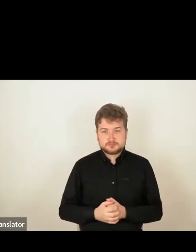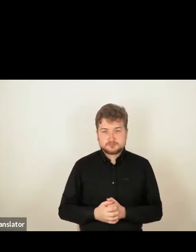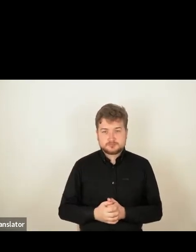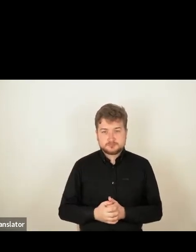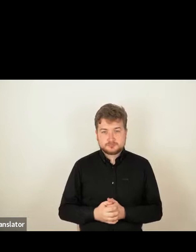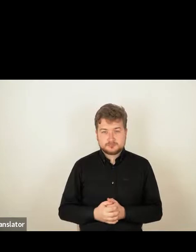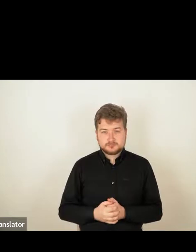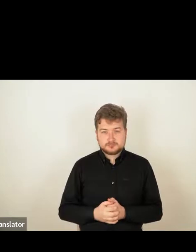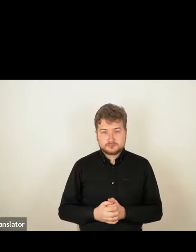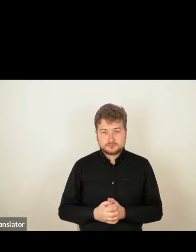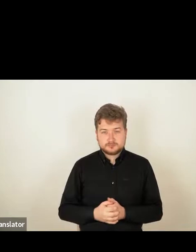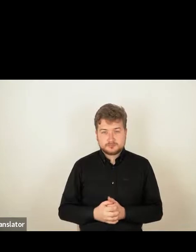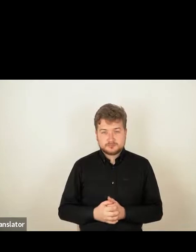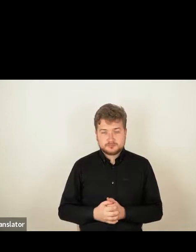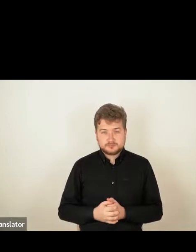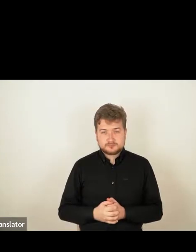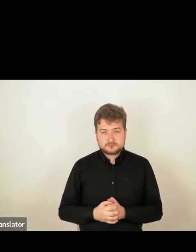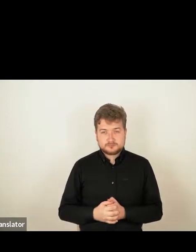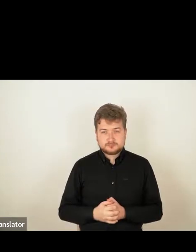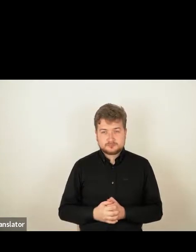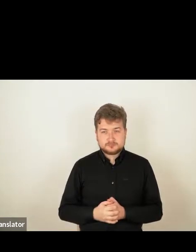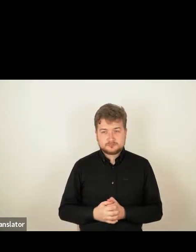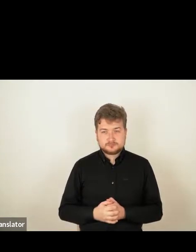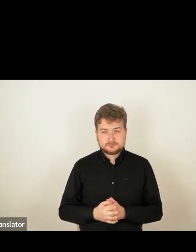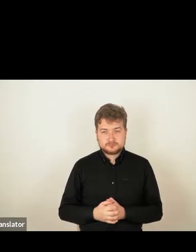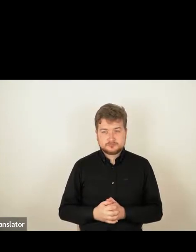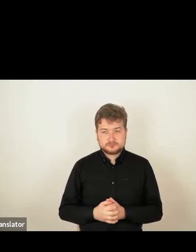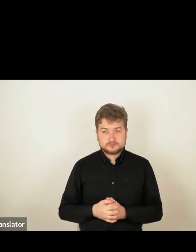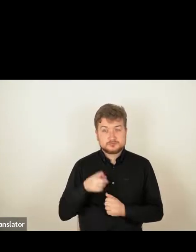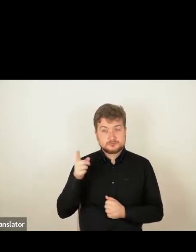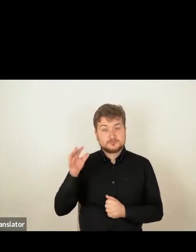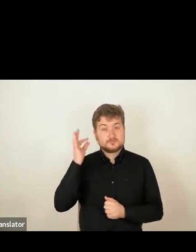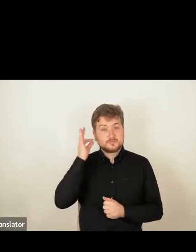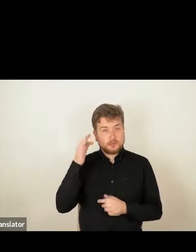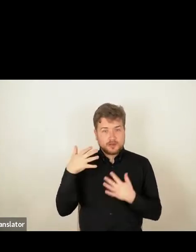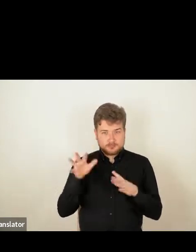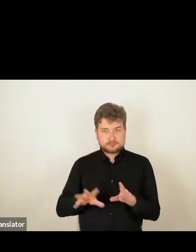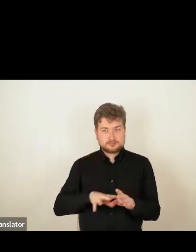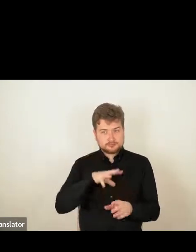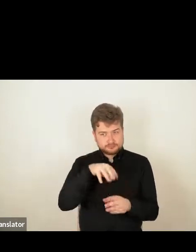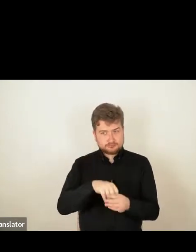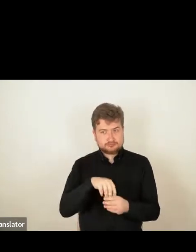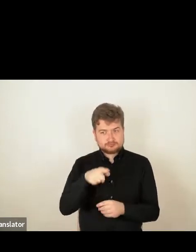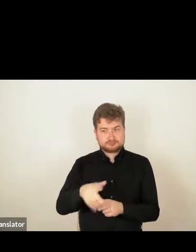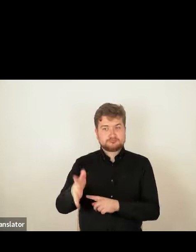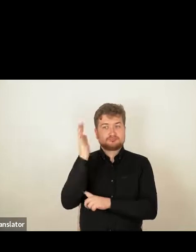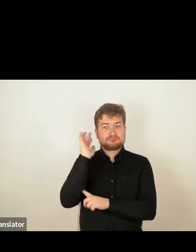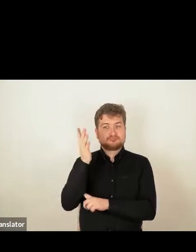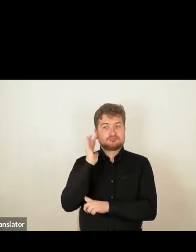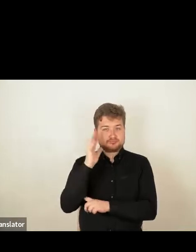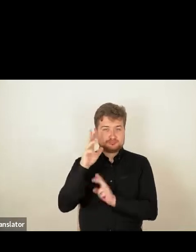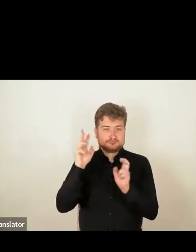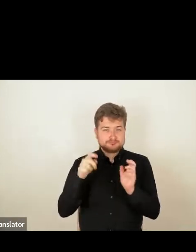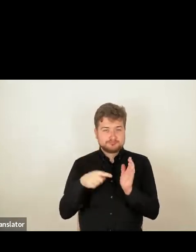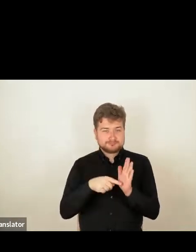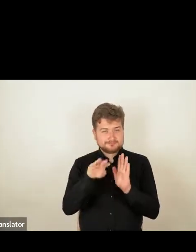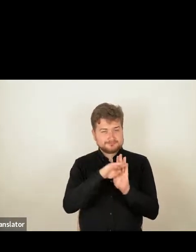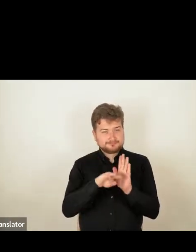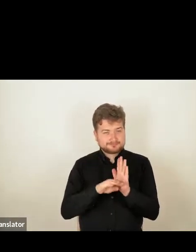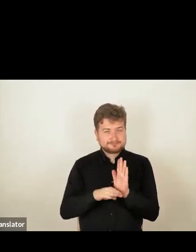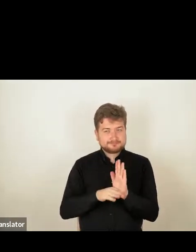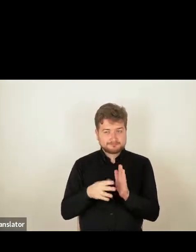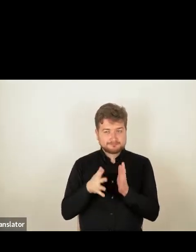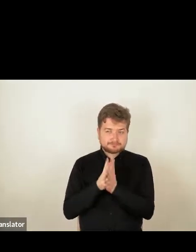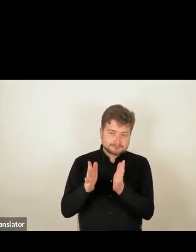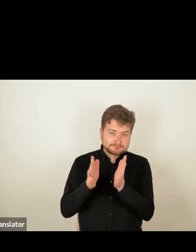ODIHR has the privilege to be there and to present our guide, but also to discuss ways forward